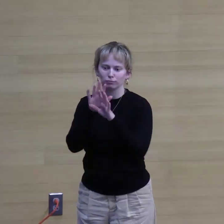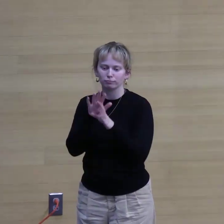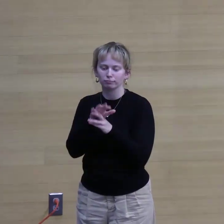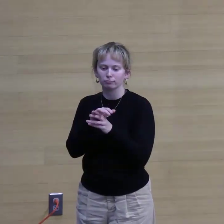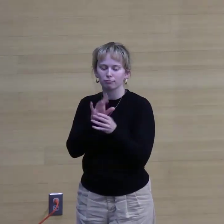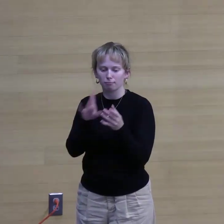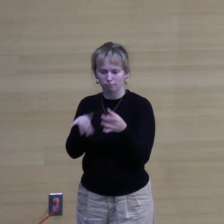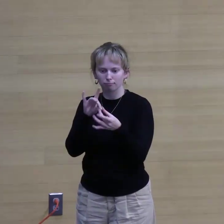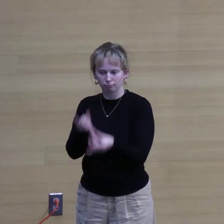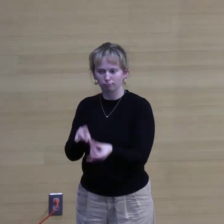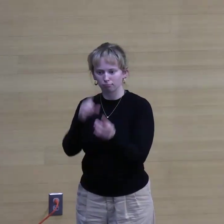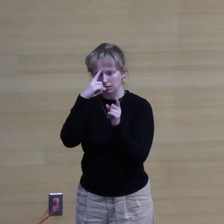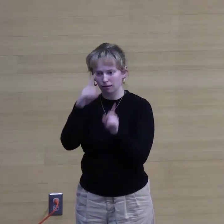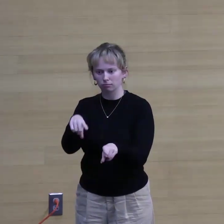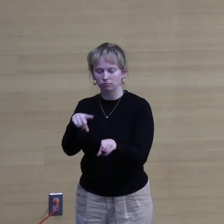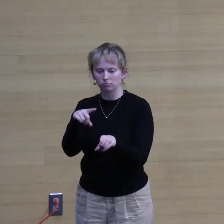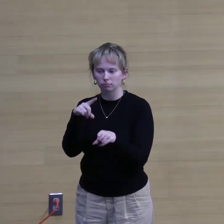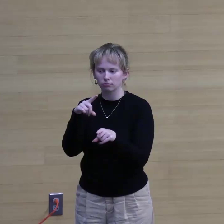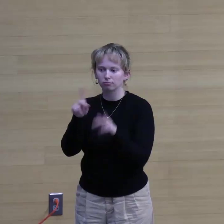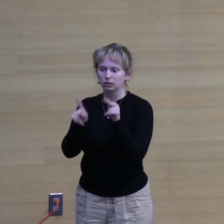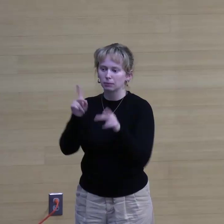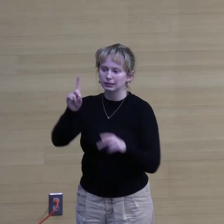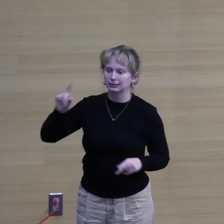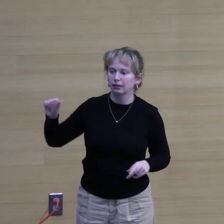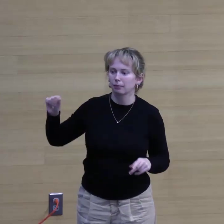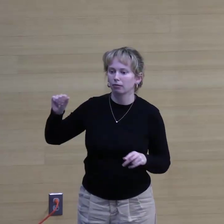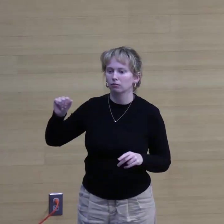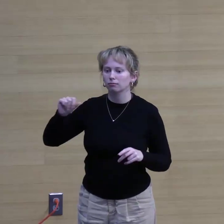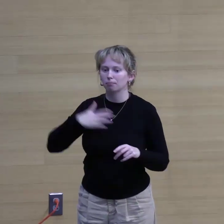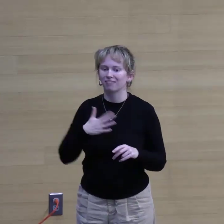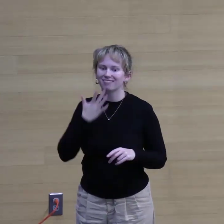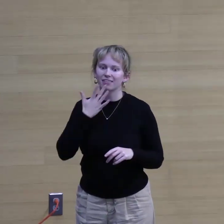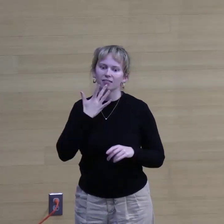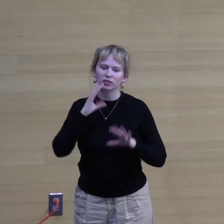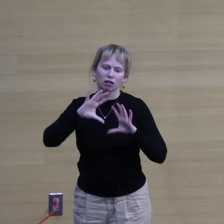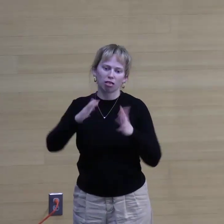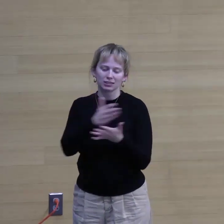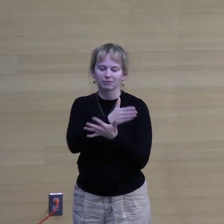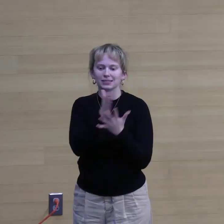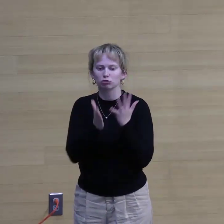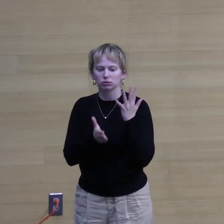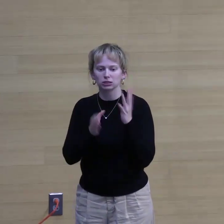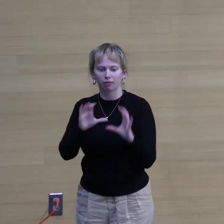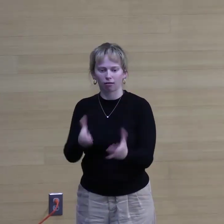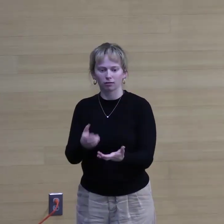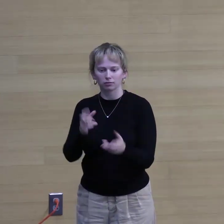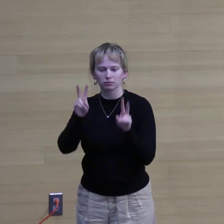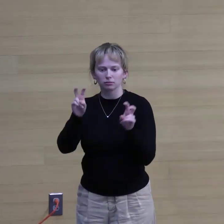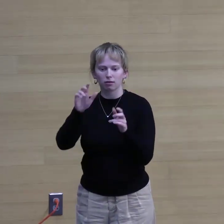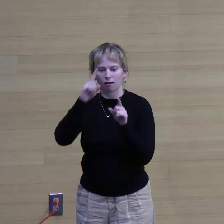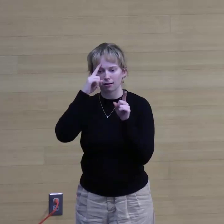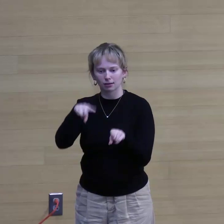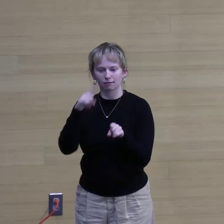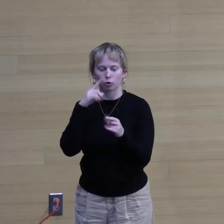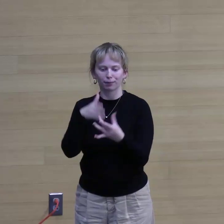around consent. Consent for people with disabilities. My favorite class that they have is a series of classes there called Consent for